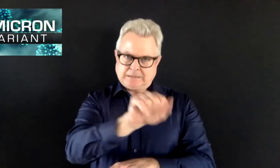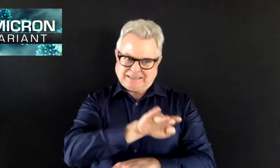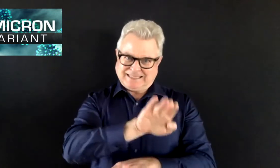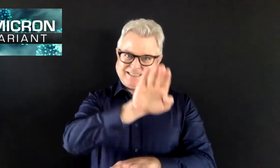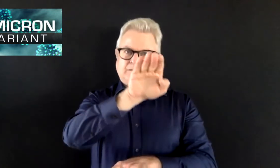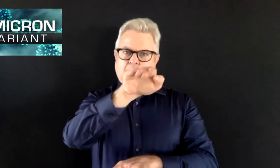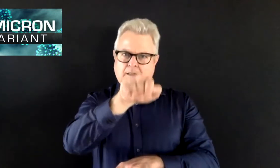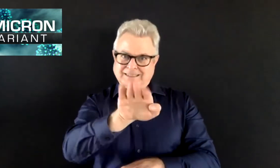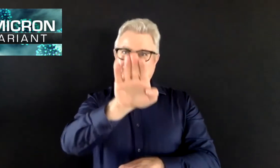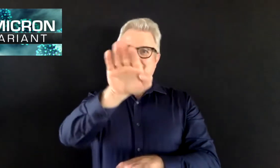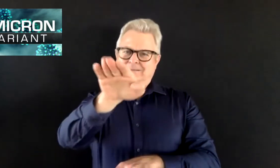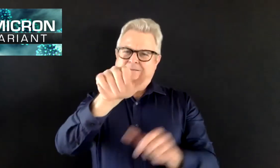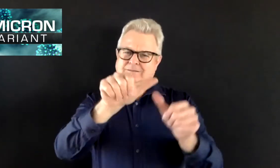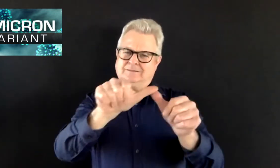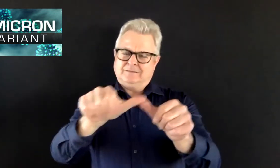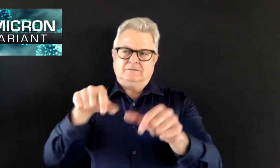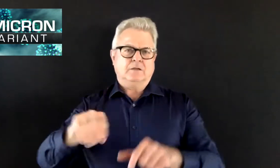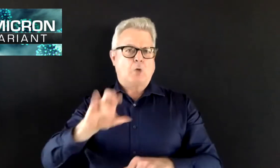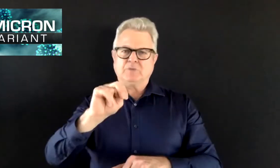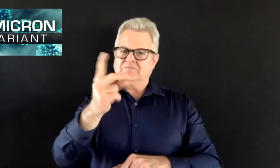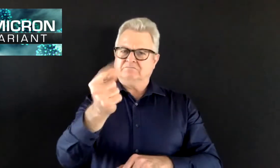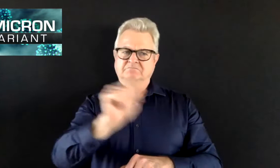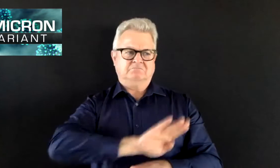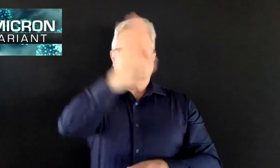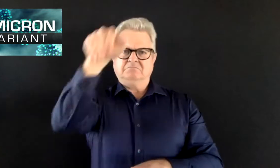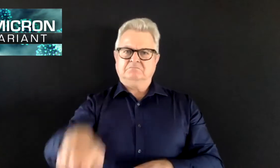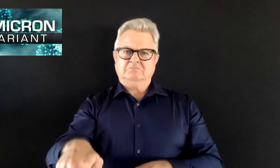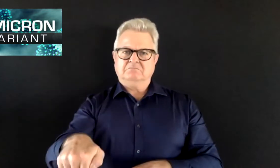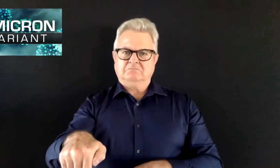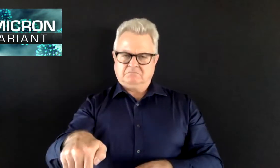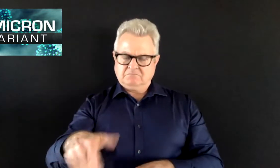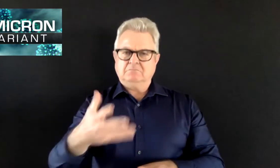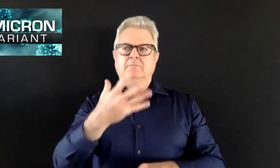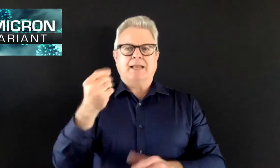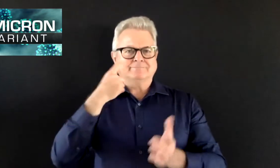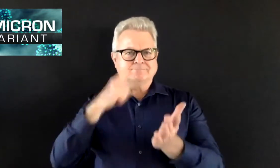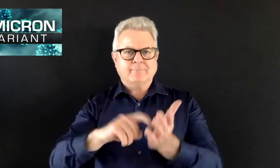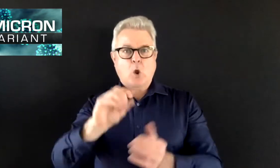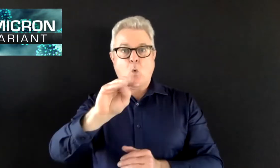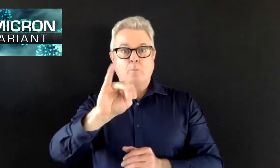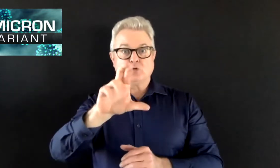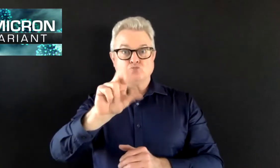So it had different characteristics as its former predecessor of the Alpha and the Delta.